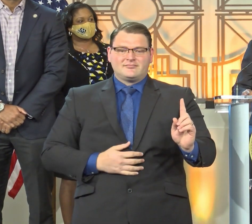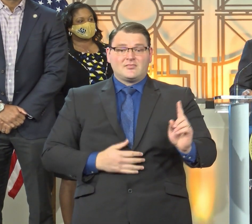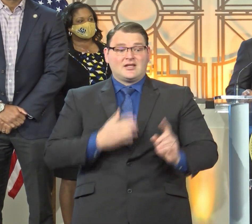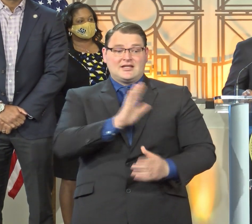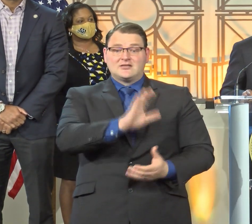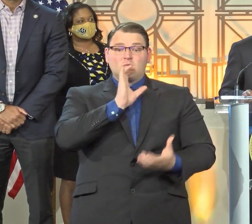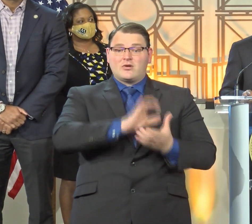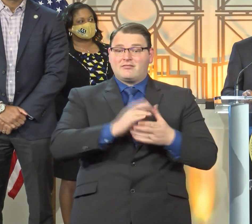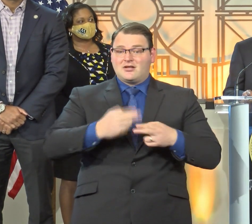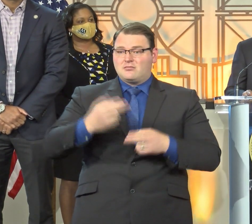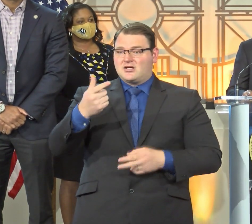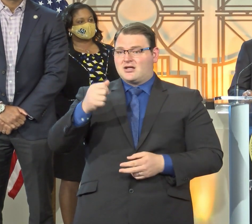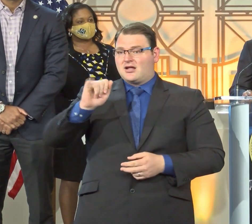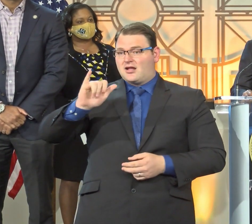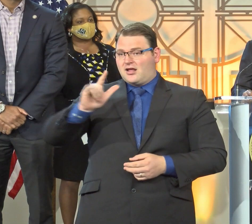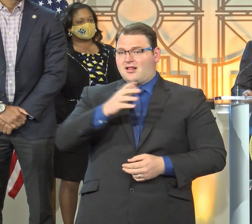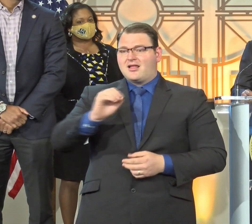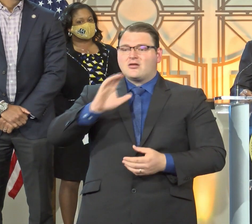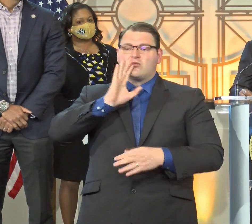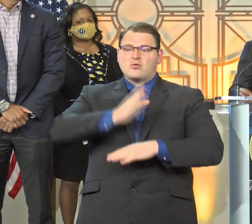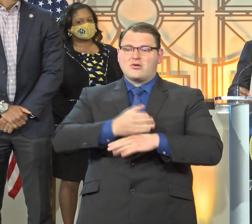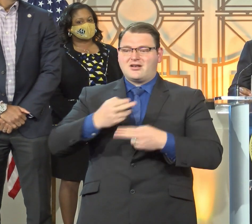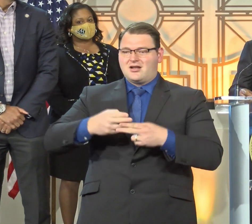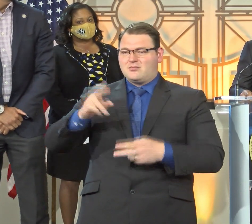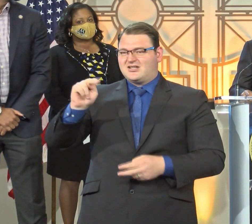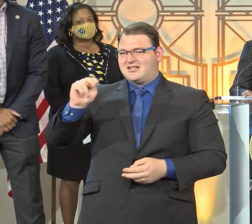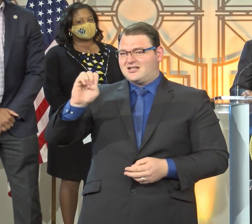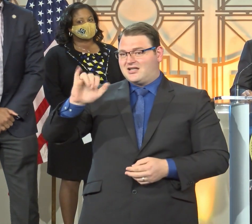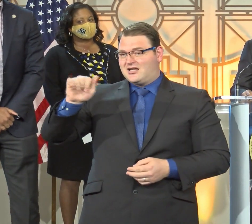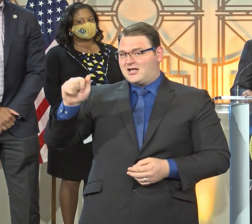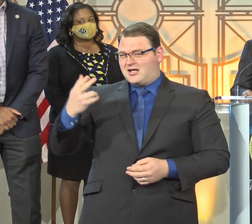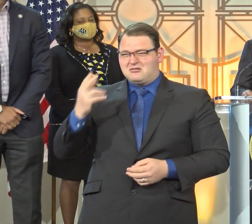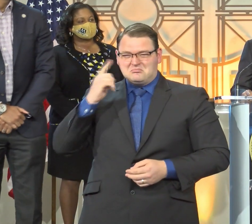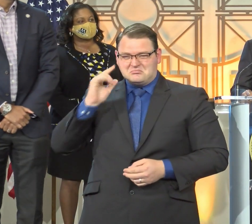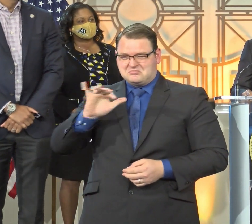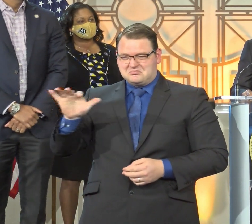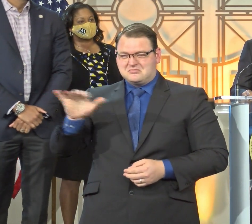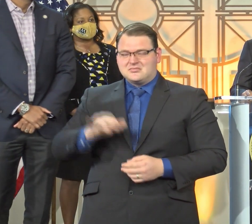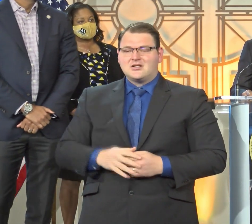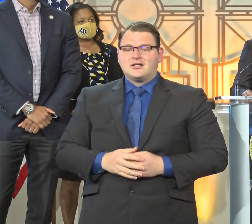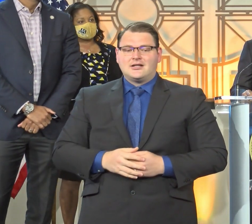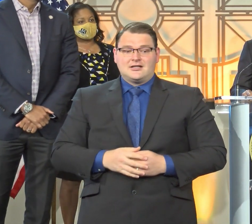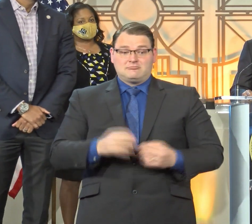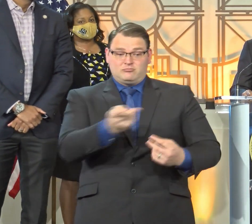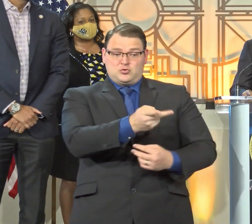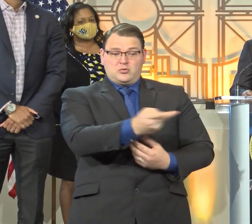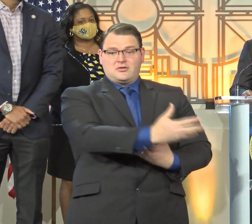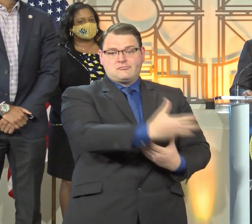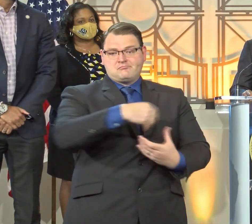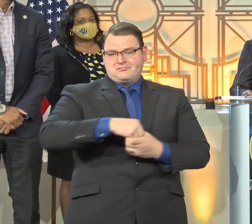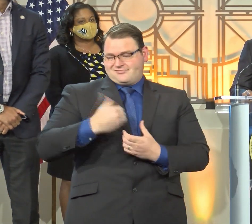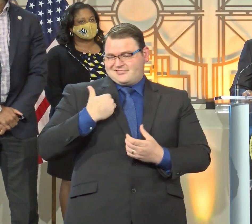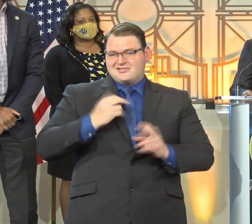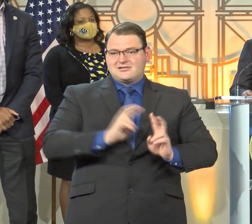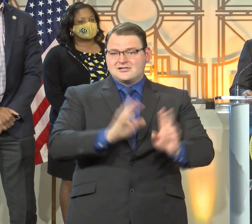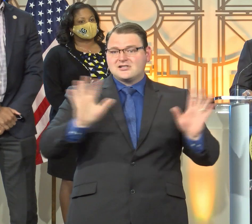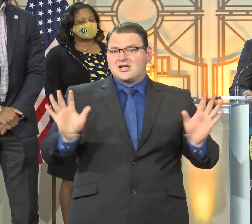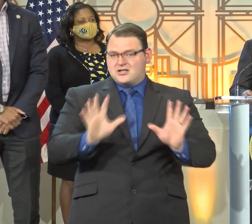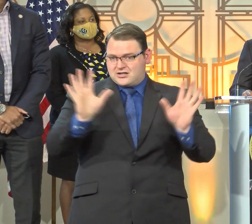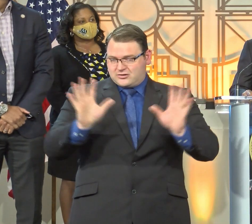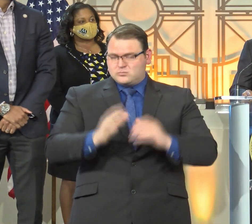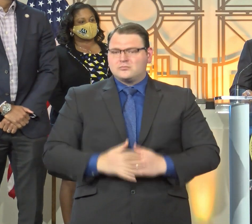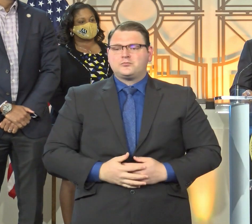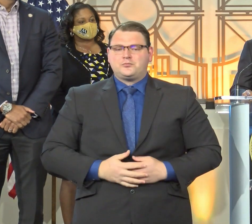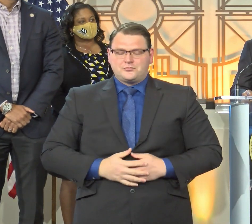his daughter, Nia. They were a part of that virtual memorial celebration on Sunday. Gayle